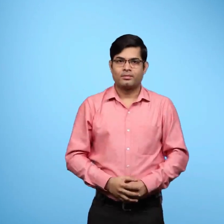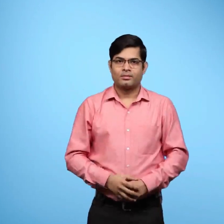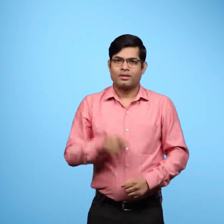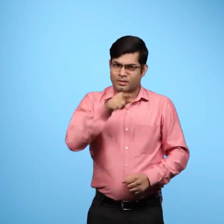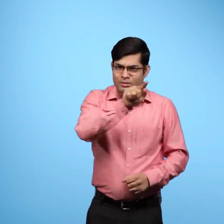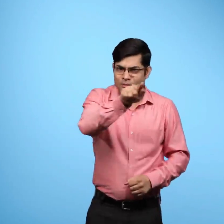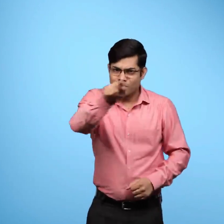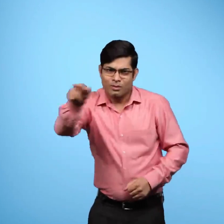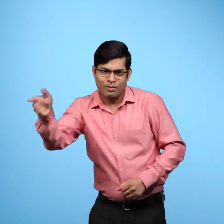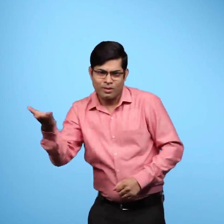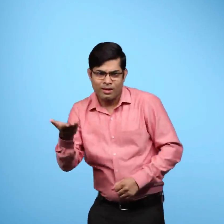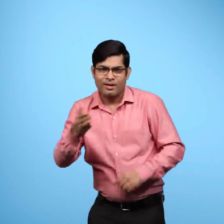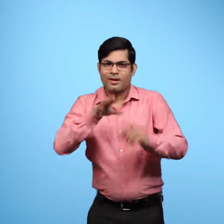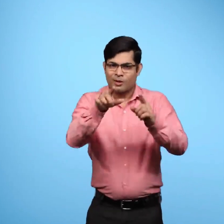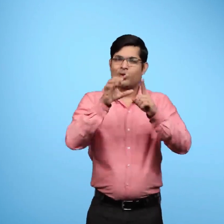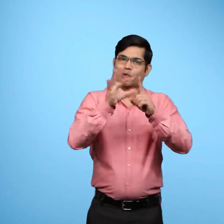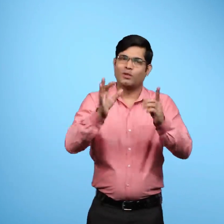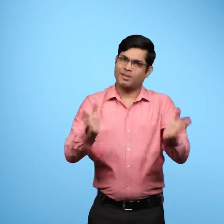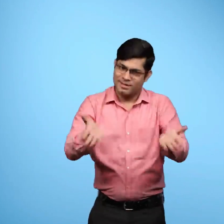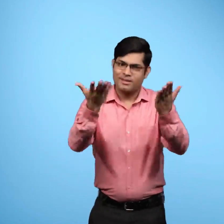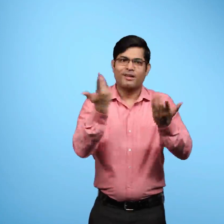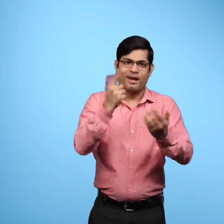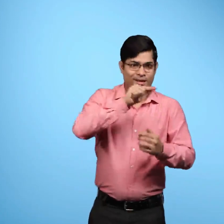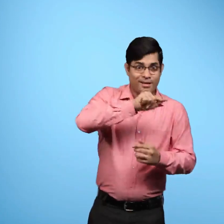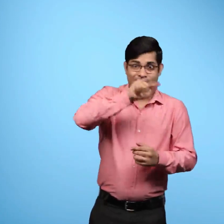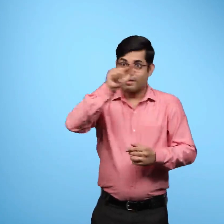Draw more curved lines by joining the dots.